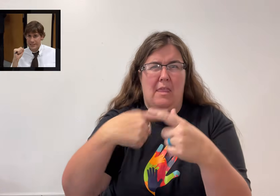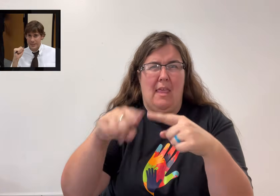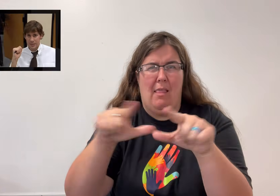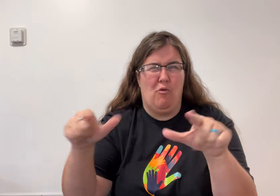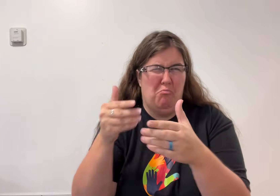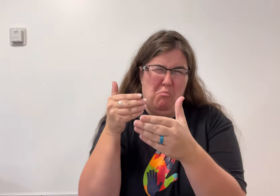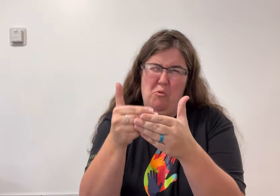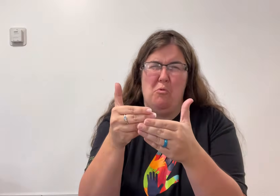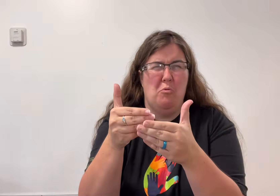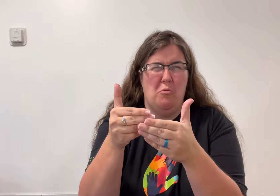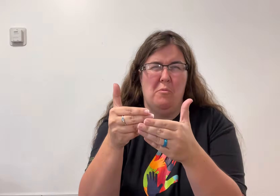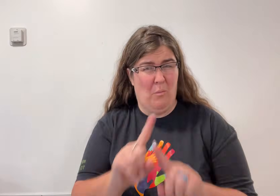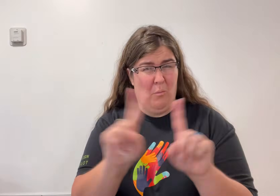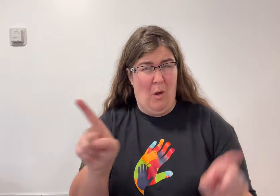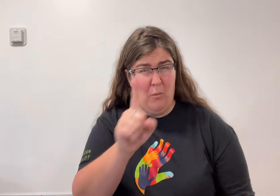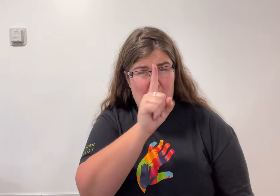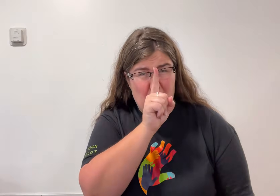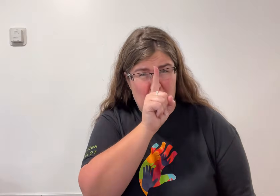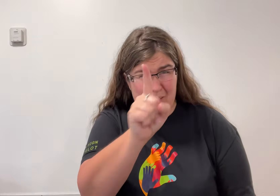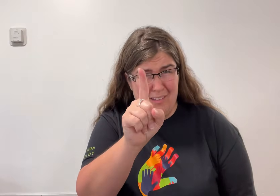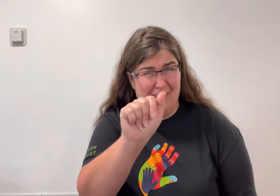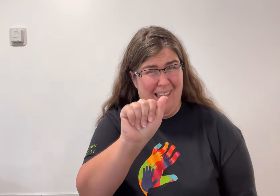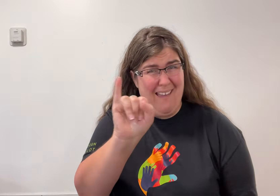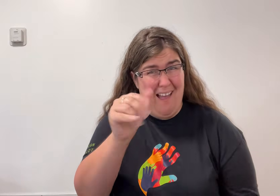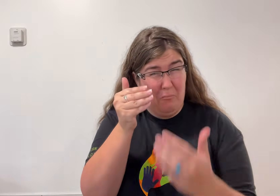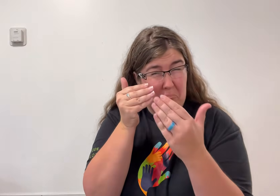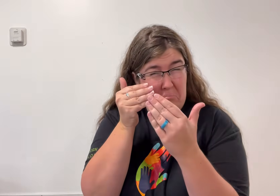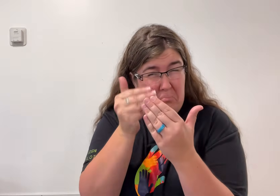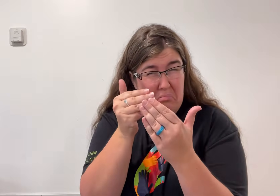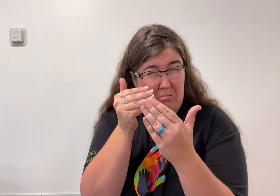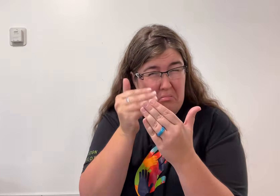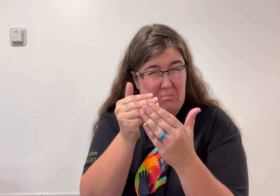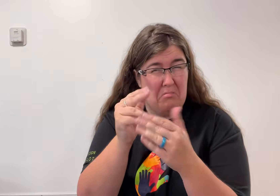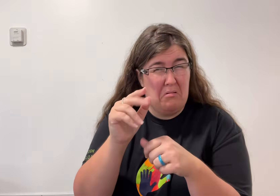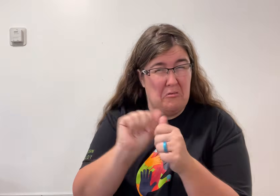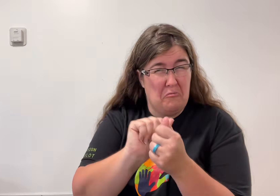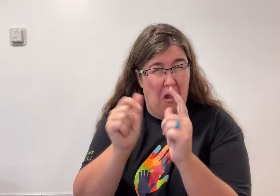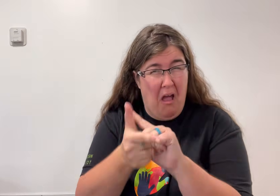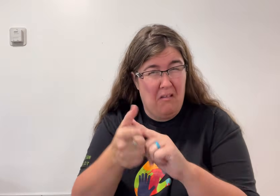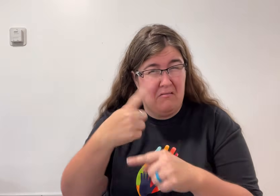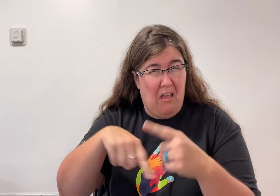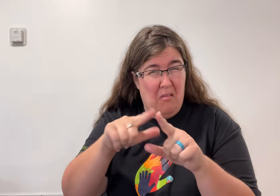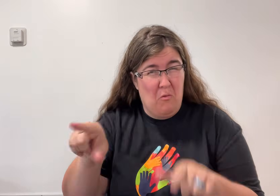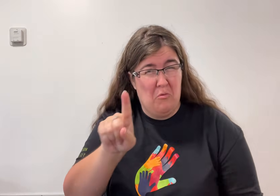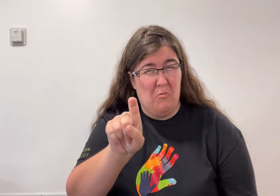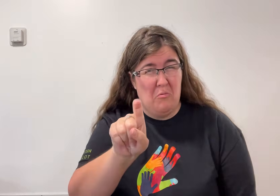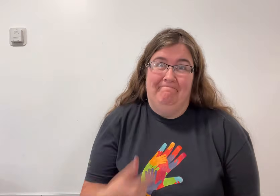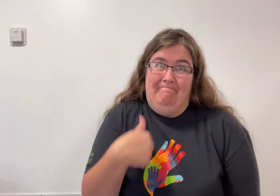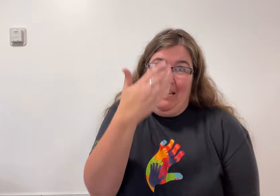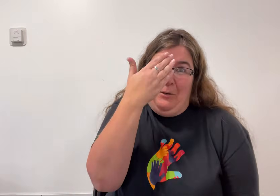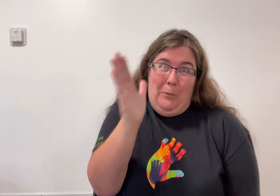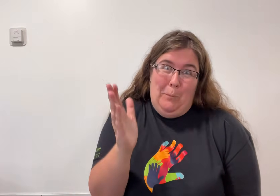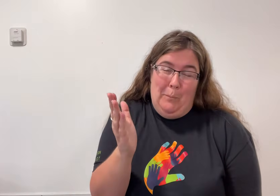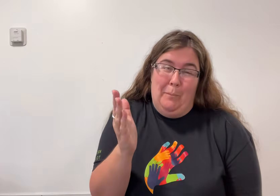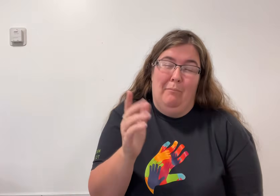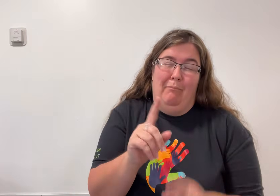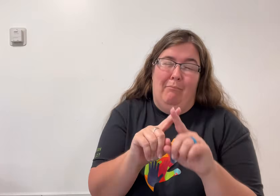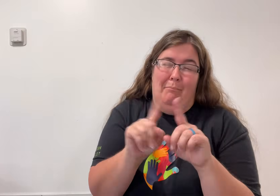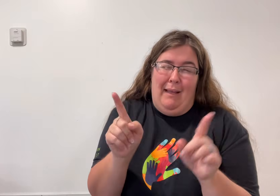language? But how close is AI really to learning sign languages? I don't know, but I do know it's a